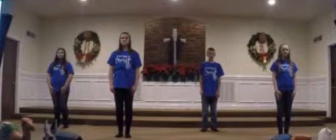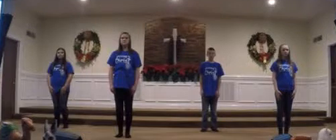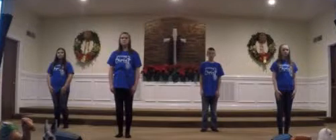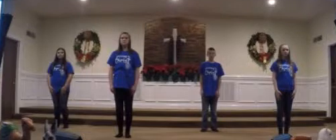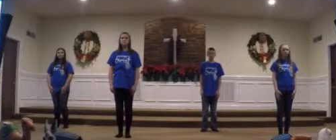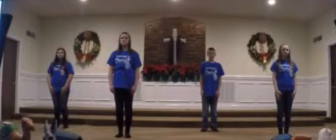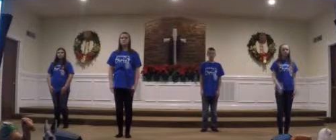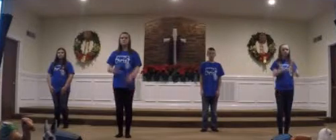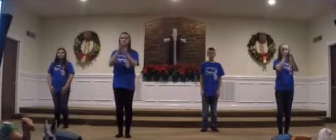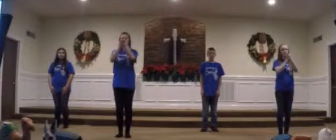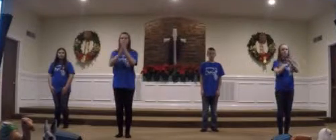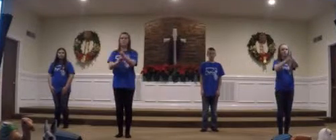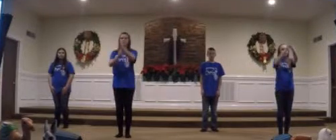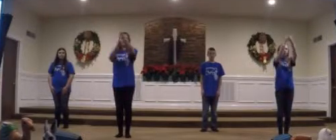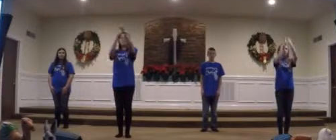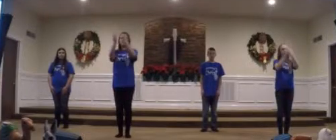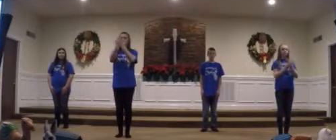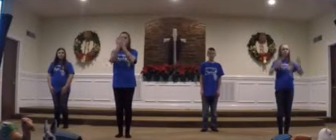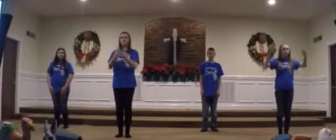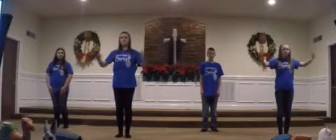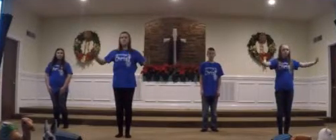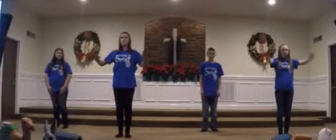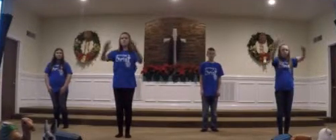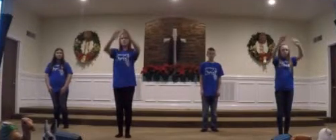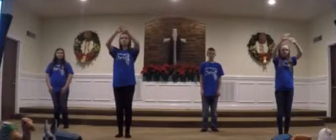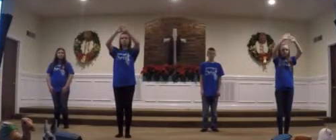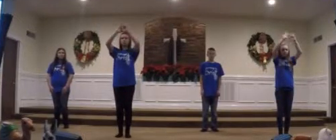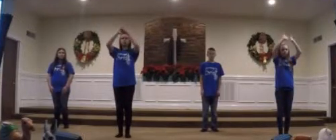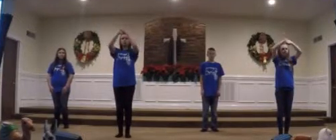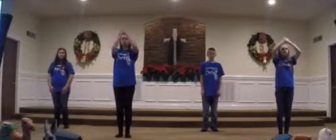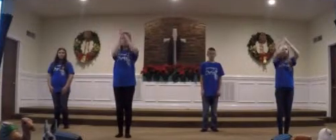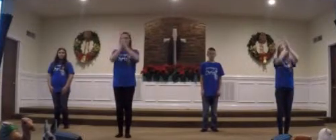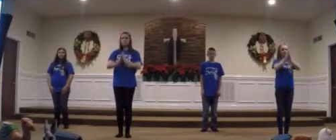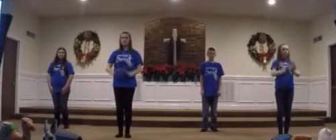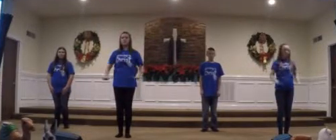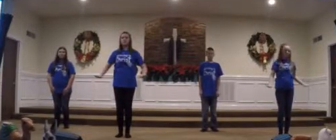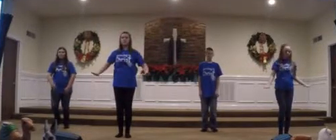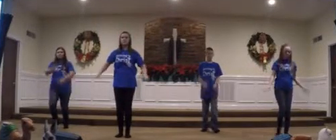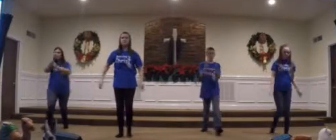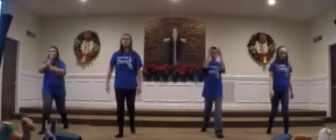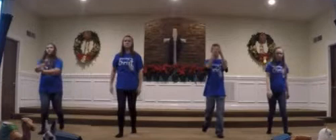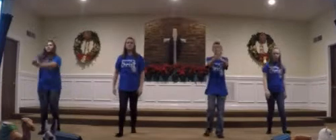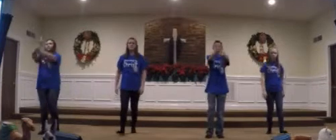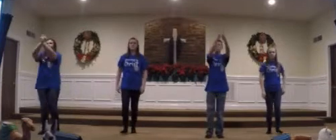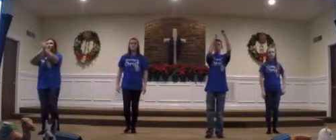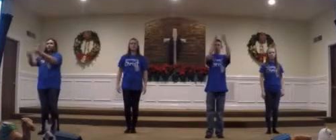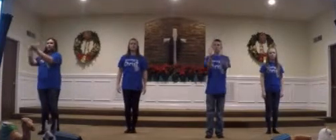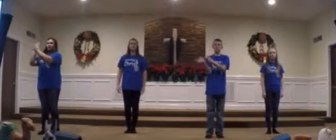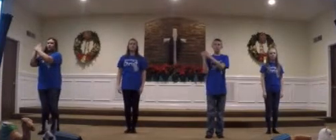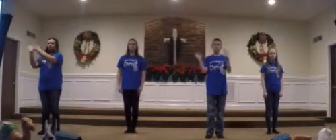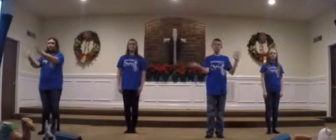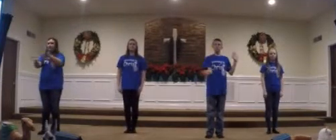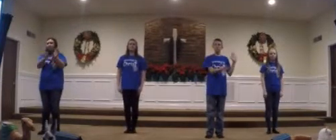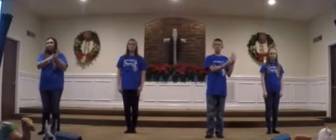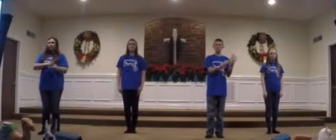Hail the heaven-born Prince of Peace Hail the Son of